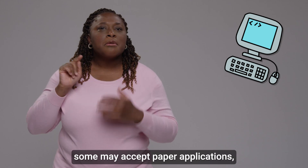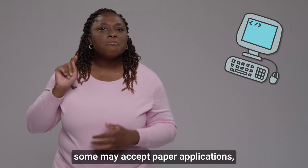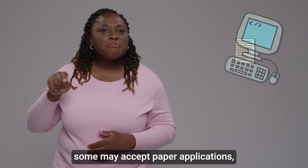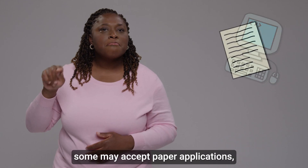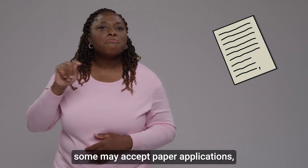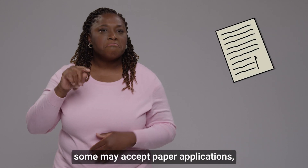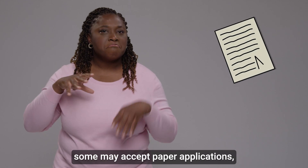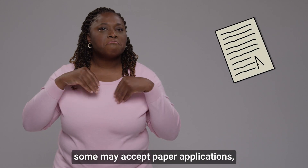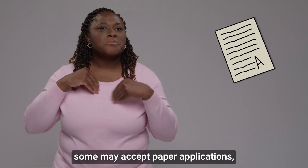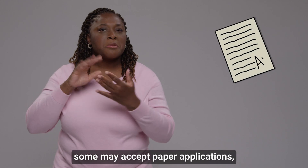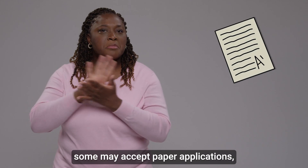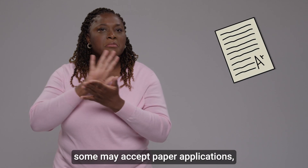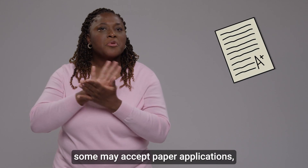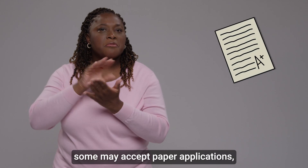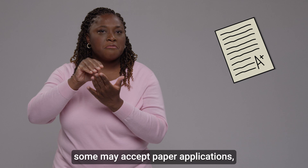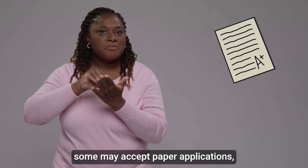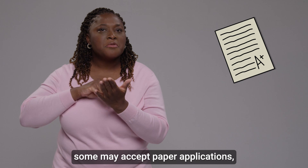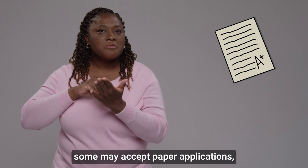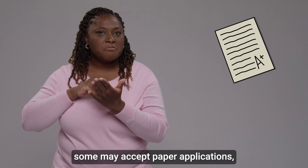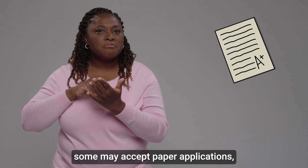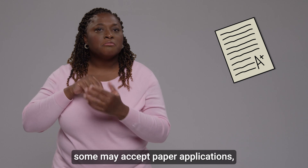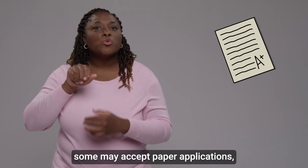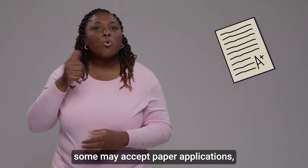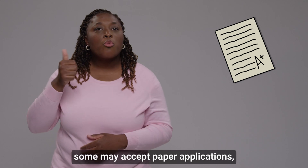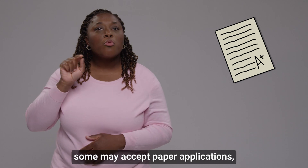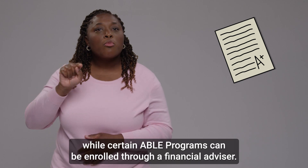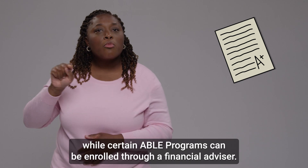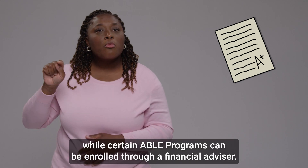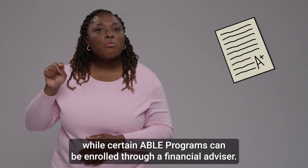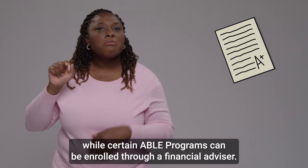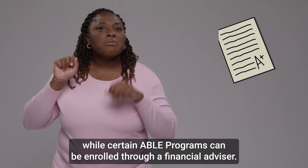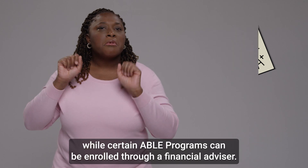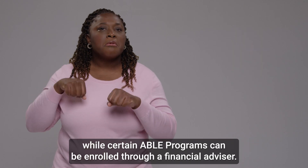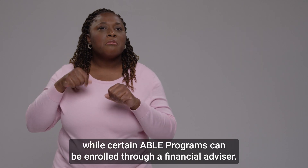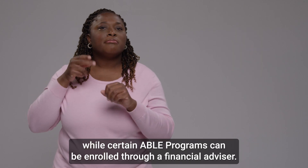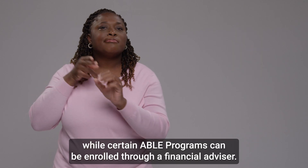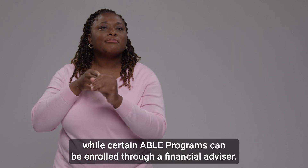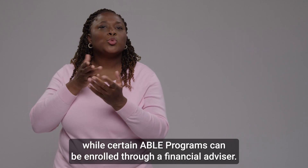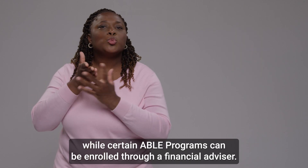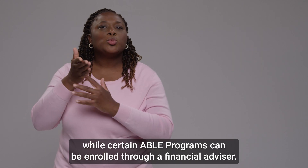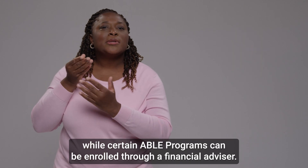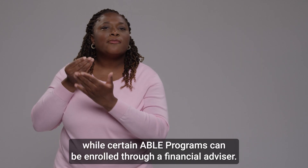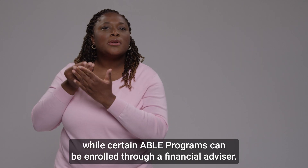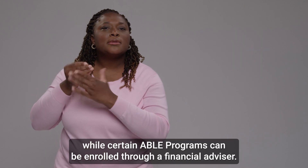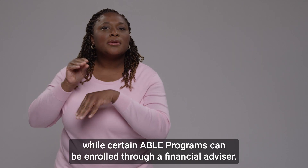Some may accept paper applications, while certain ABLE programs can be enrolled through a